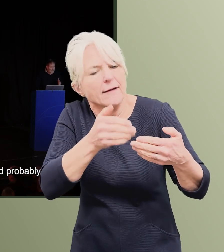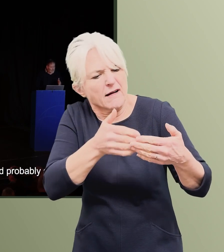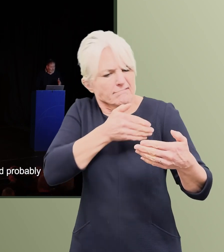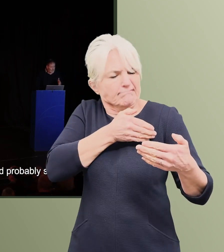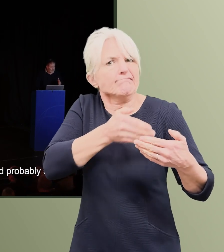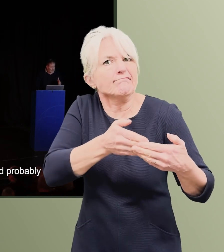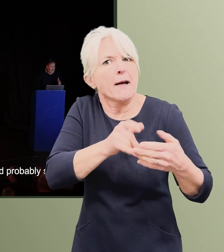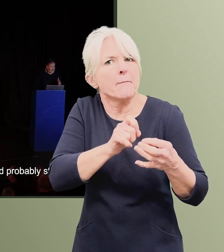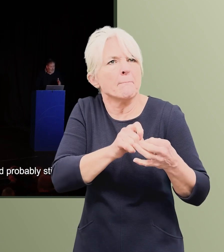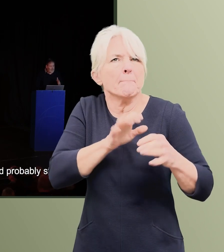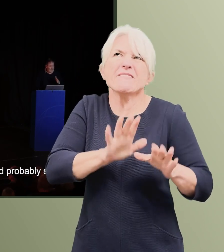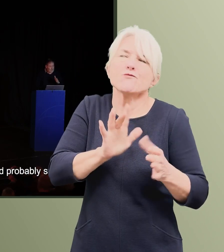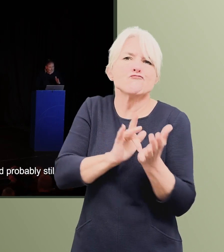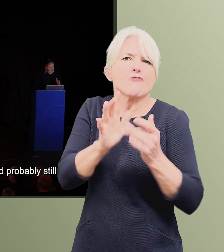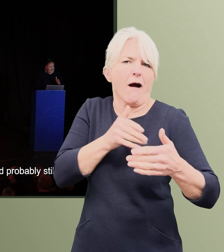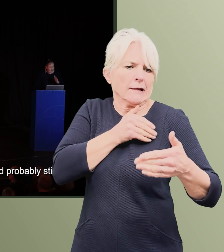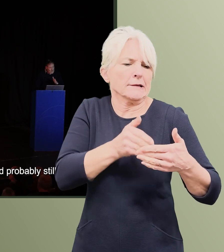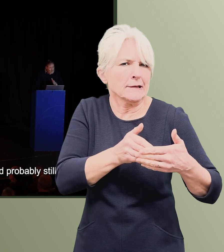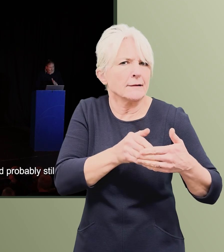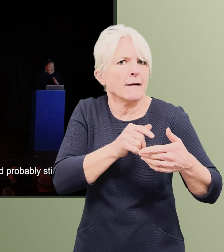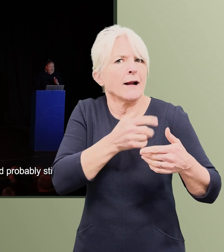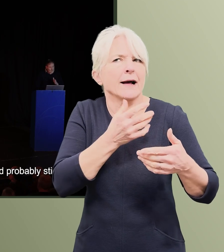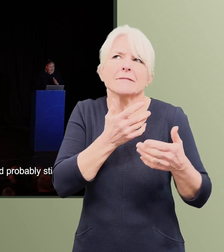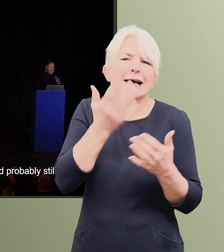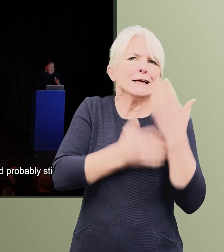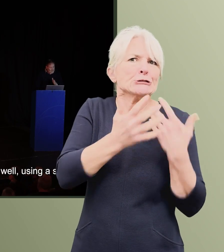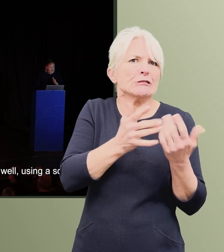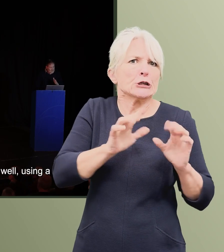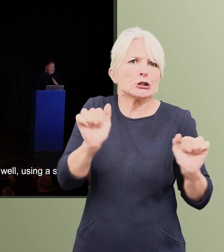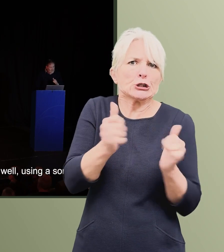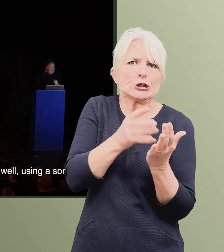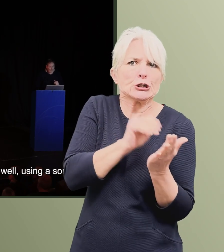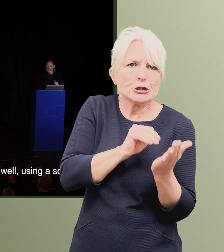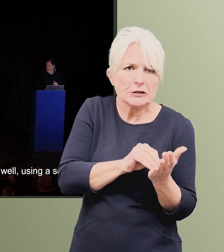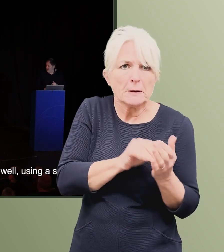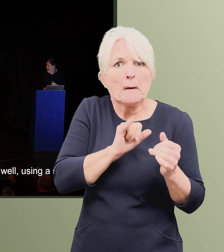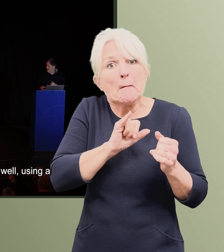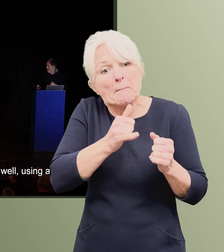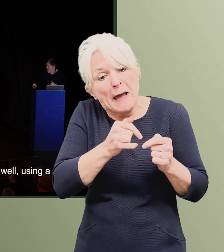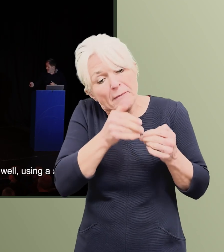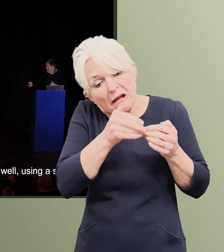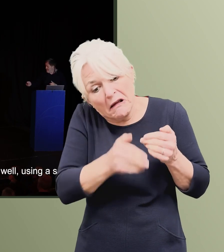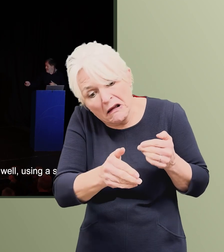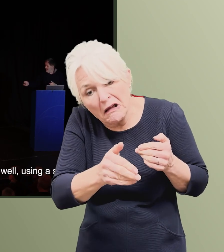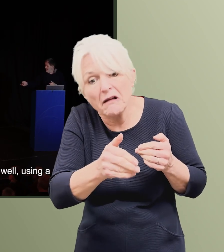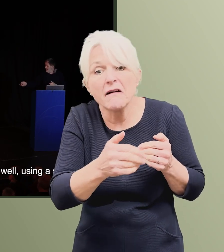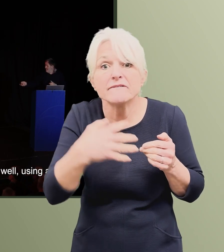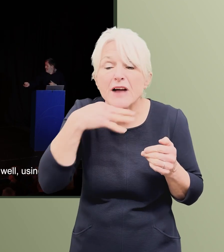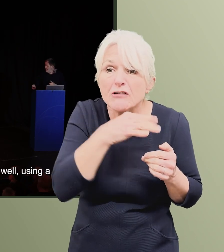about 3,500 BC and probably still in use for about another 500 or 600 years thereafter.